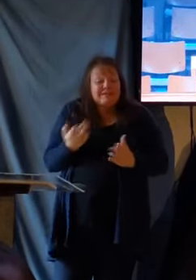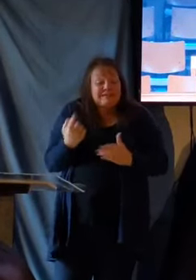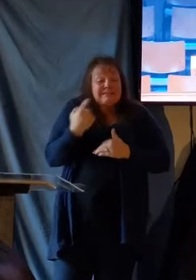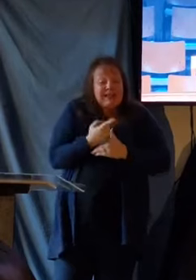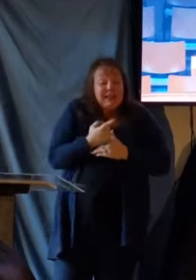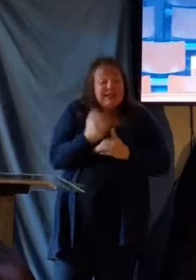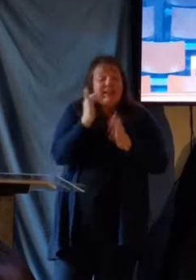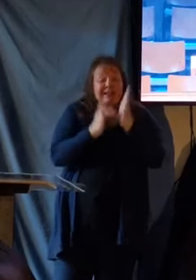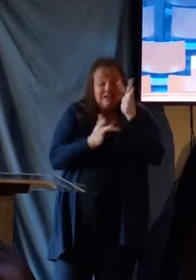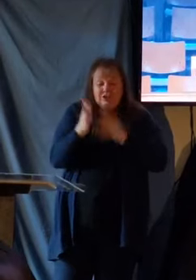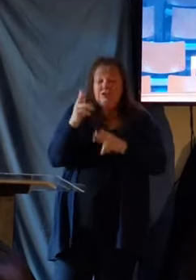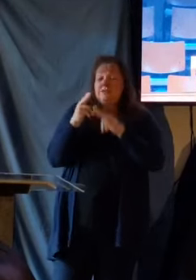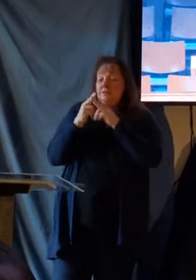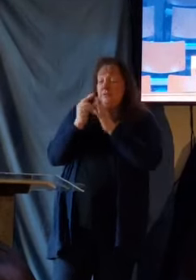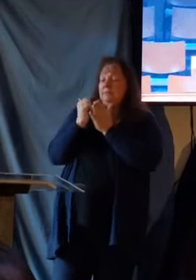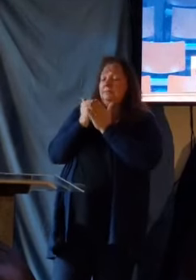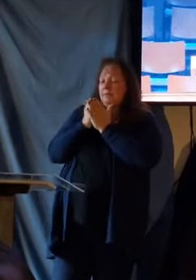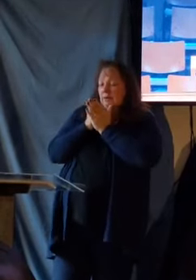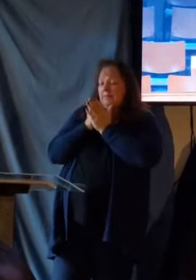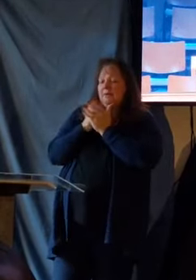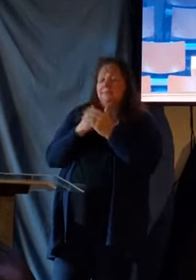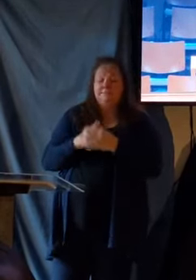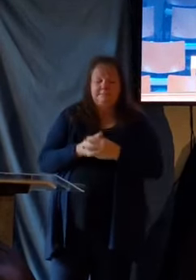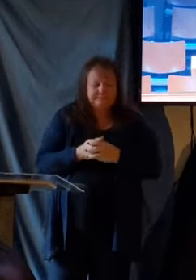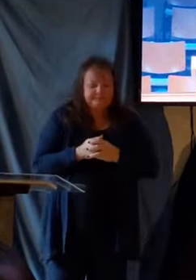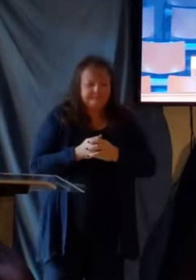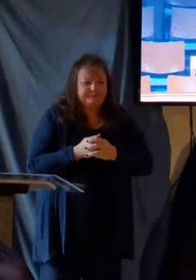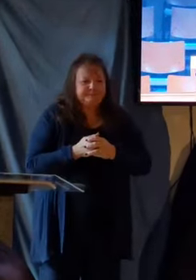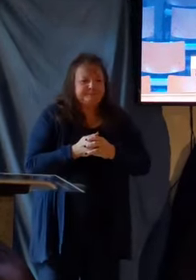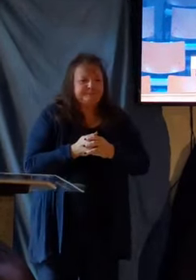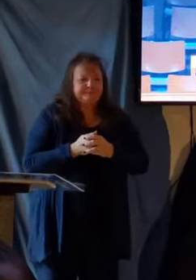We pray in Christ's name. Amen. Thank you.